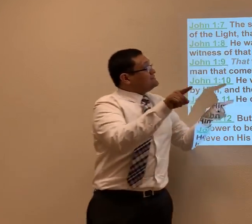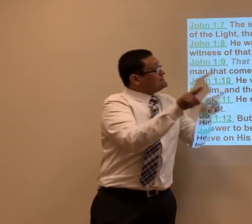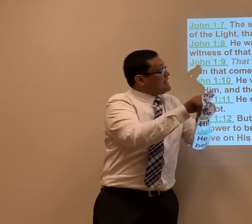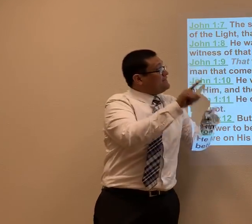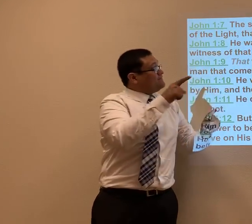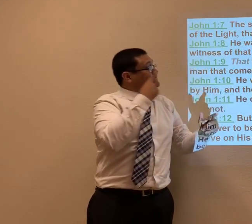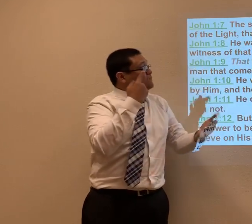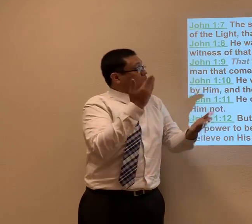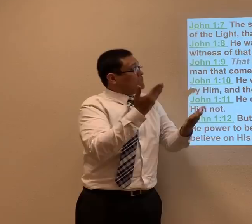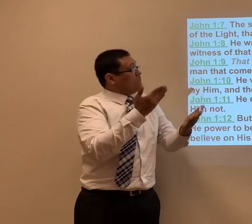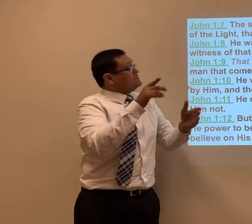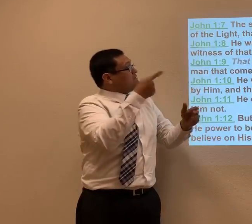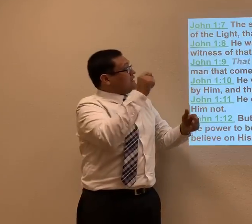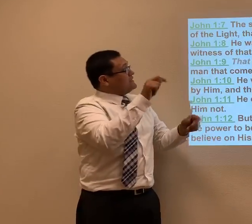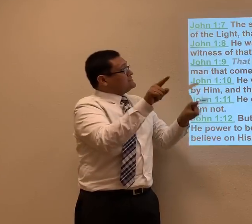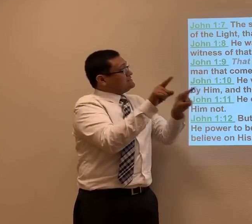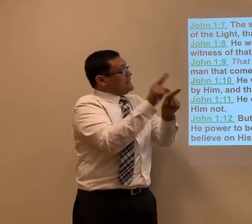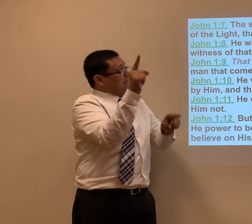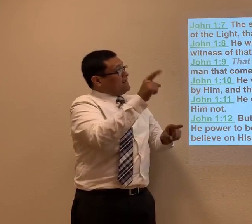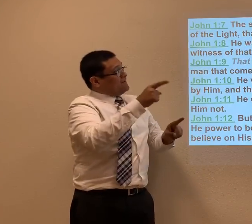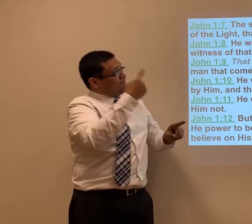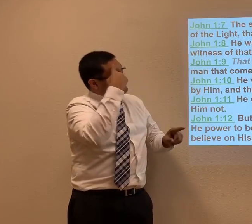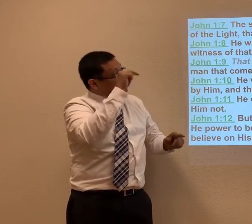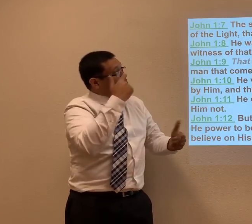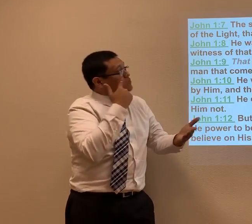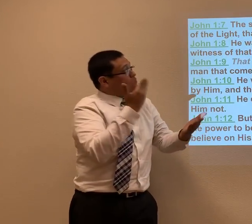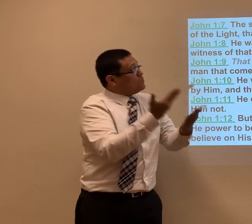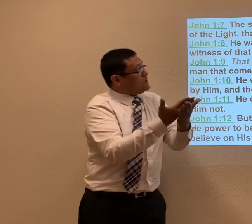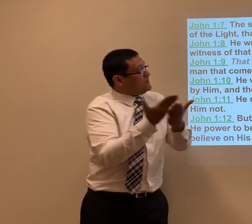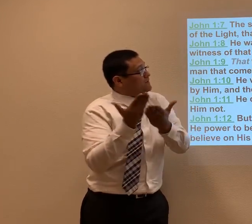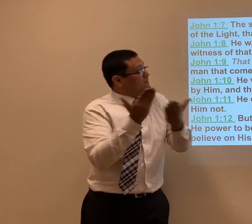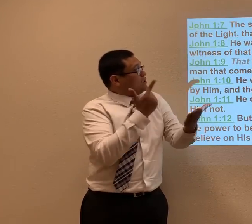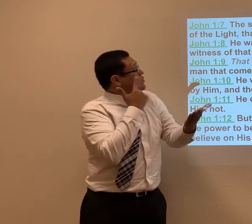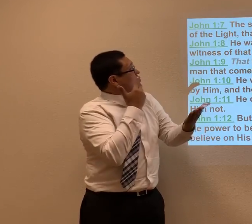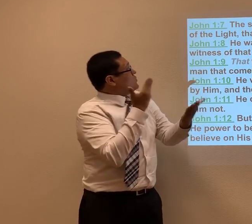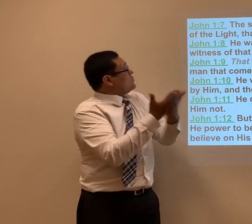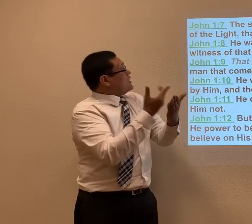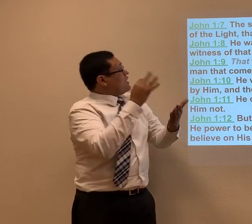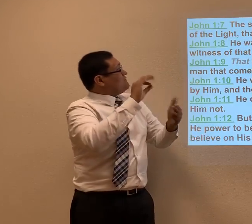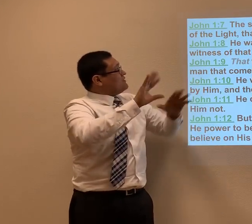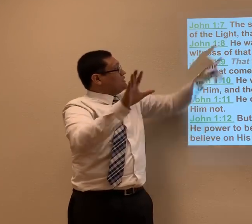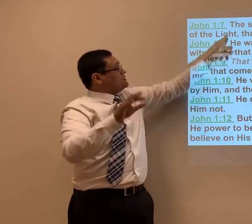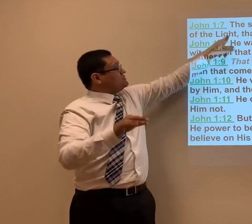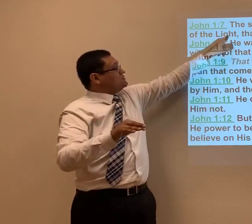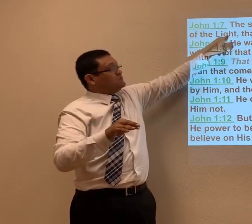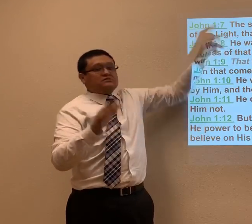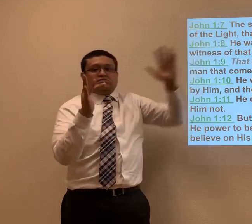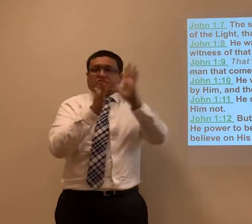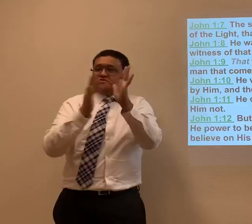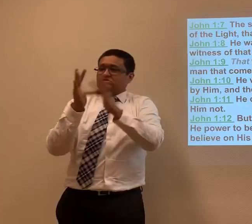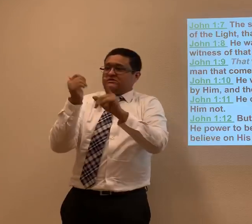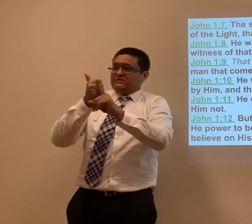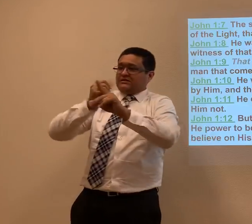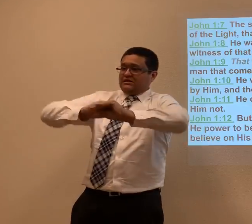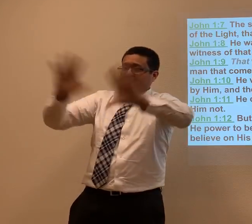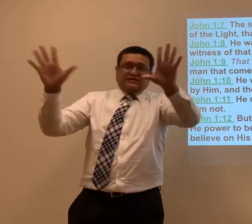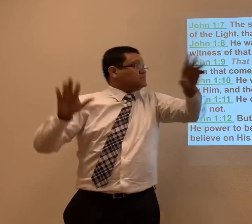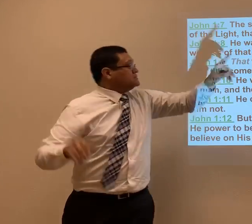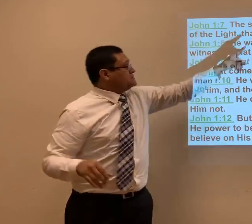Next verse says, The same came for a witness, to bear witness of the light. So he's talking about